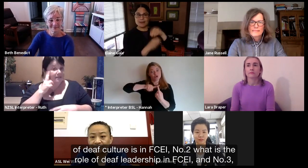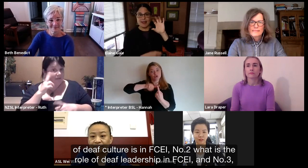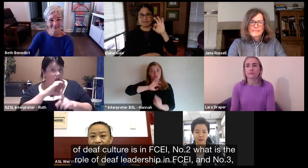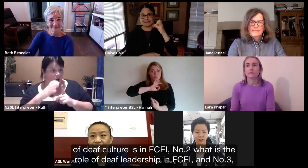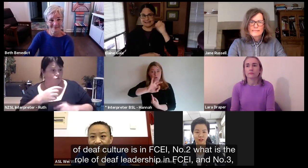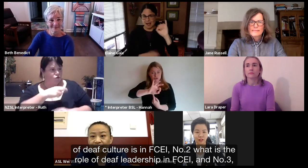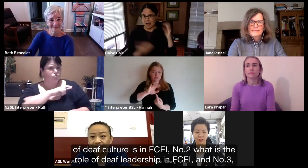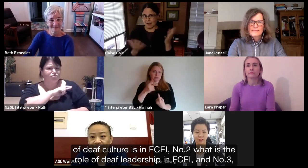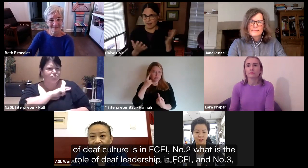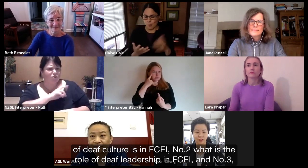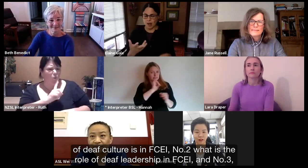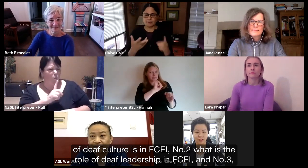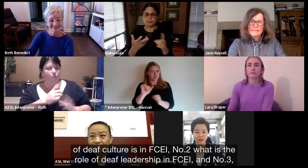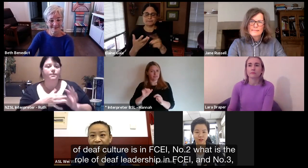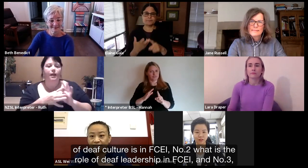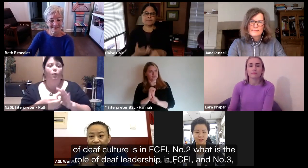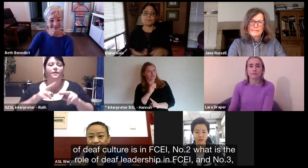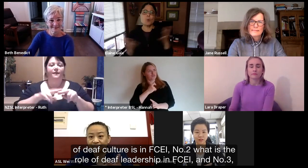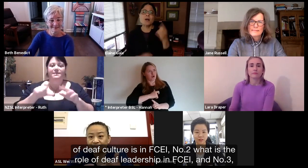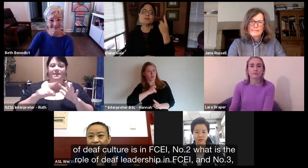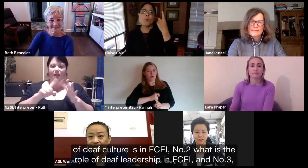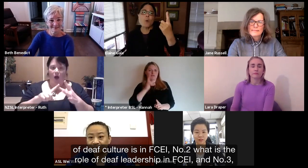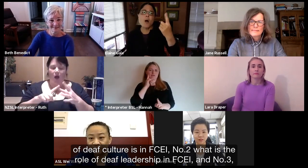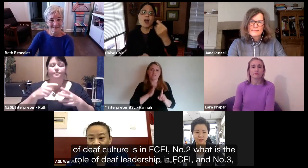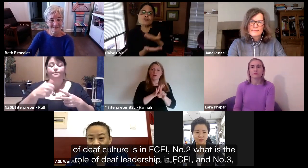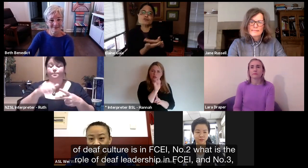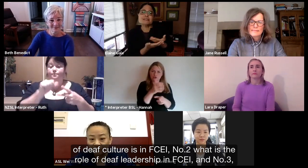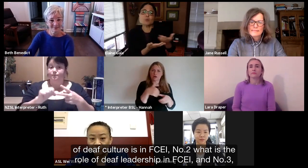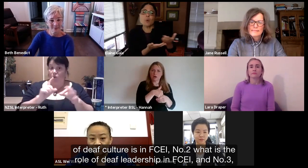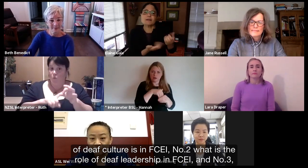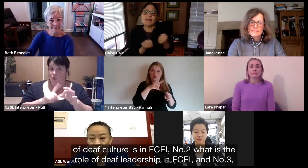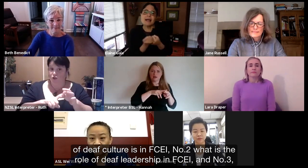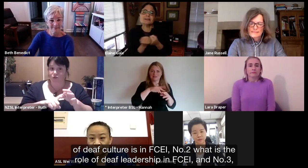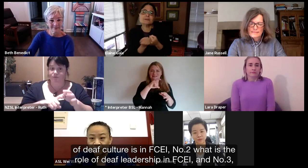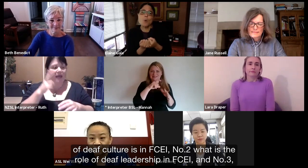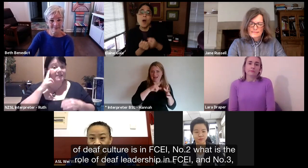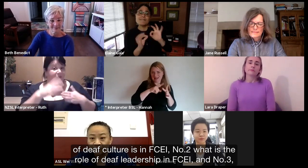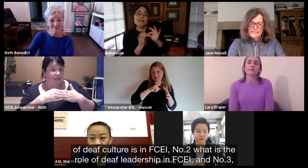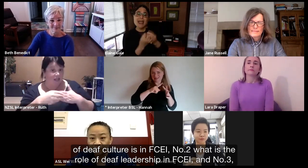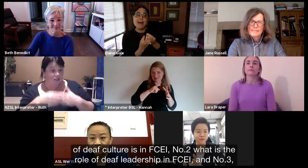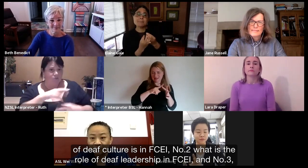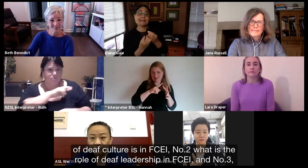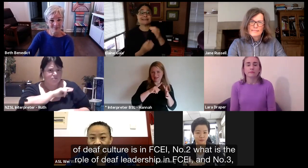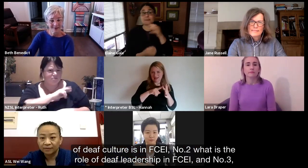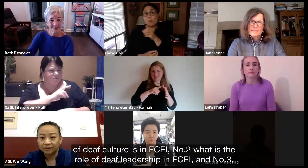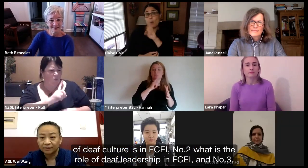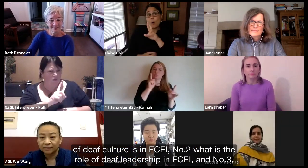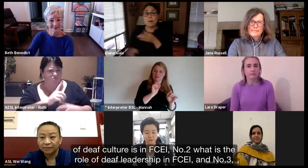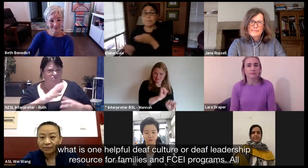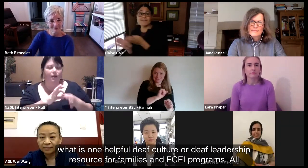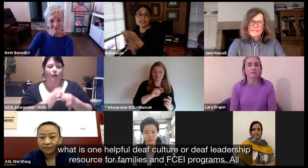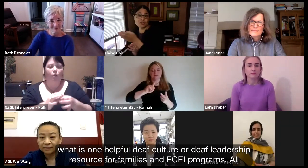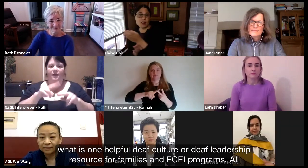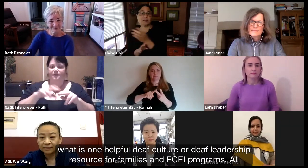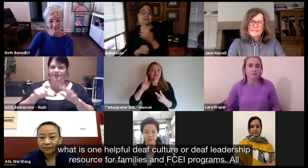FCIE? Number two, what is the role of deaf leadership in FCIE? And number three,